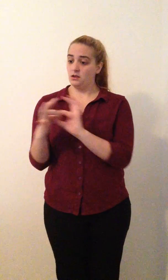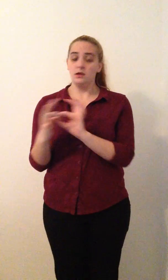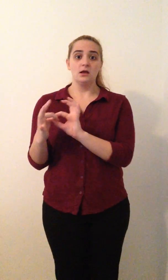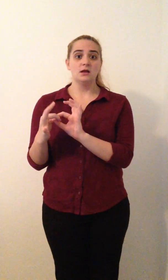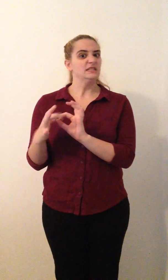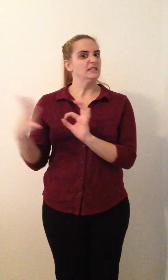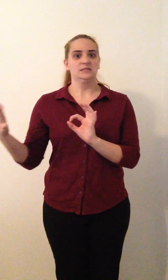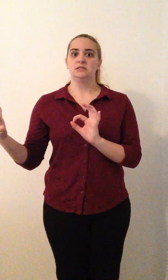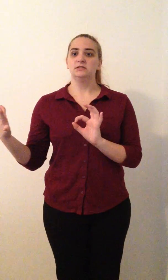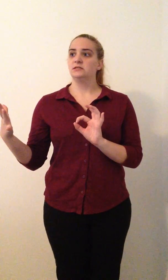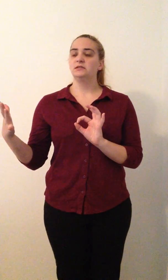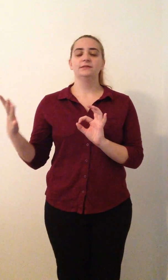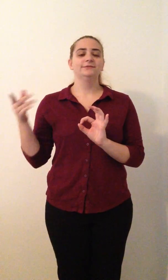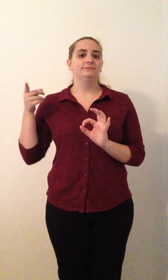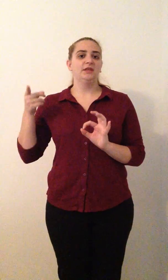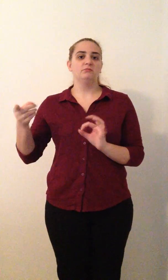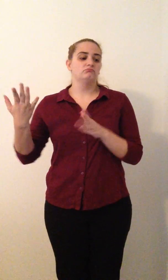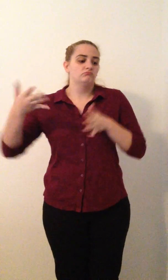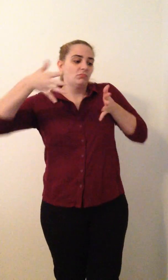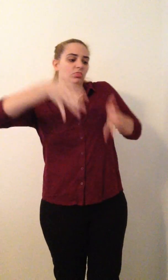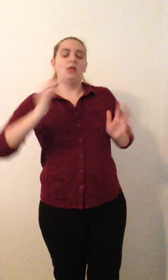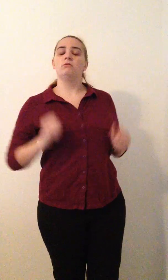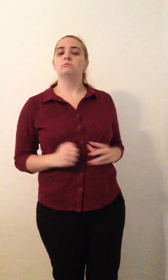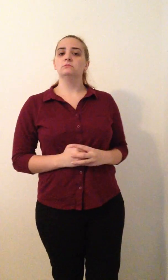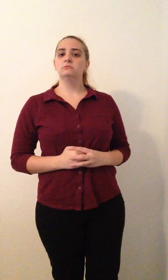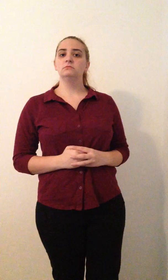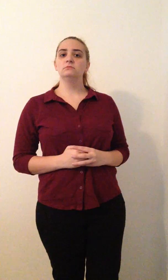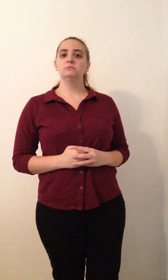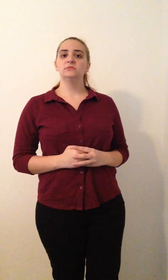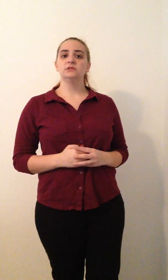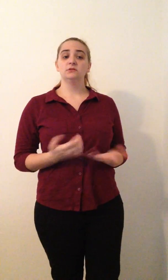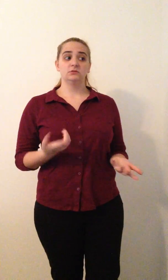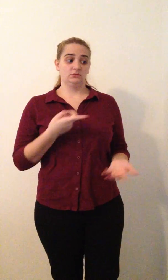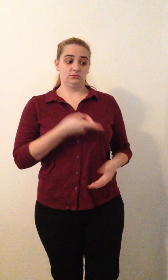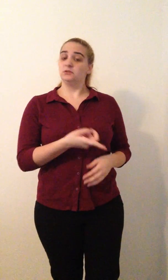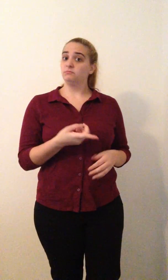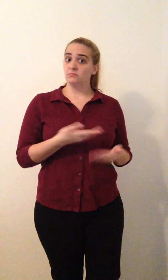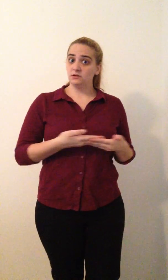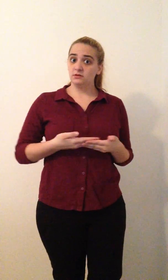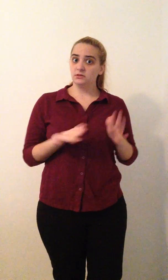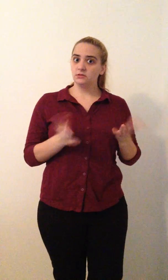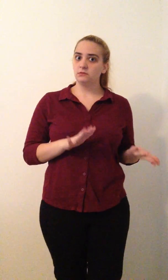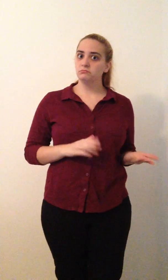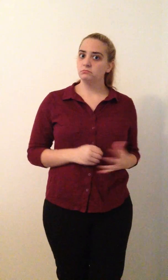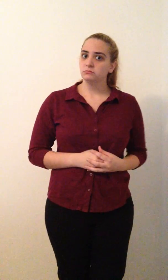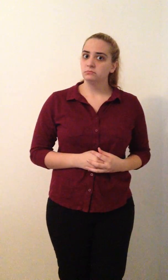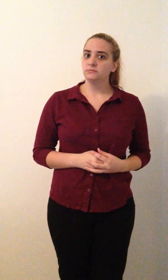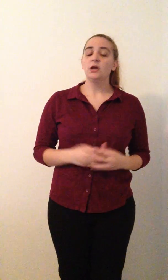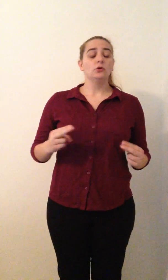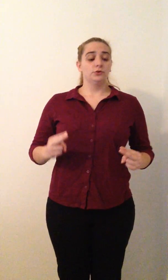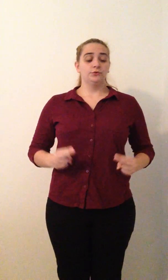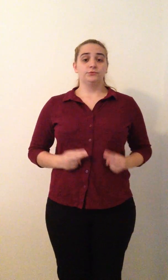be able to leave us in the woods, and we would die. Because human beings cannot take care of